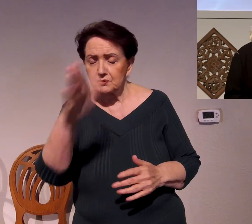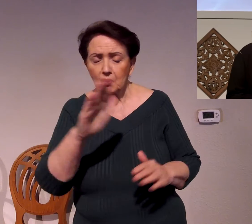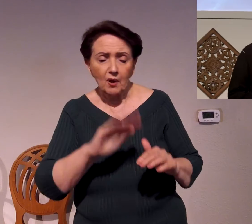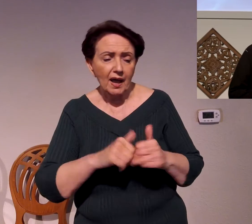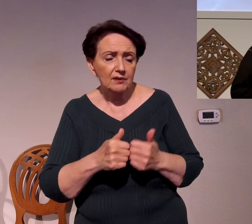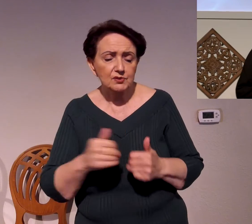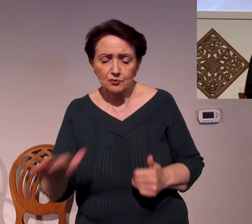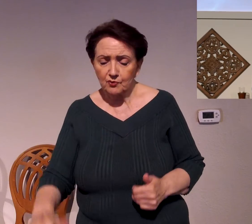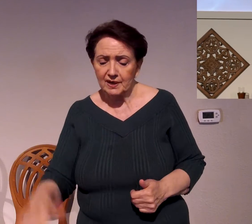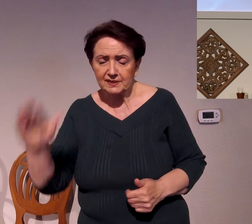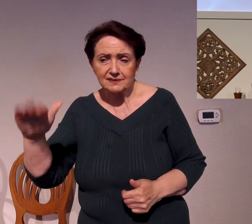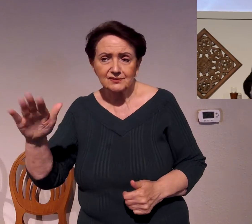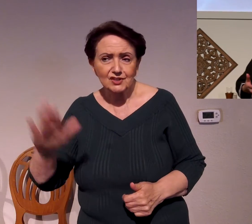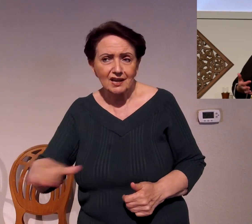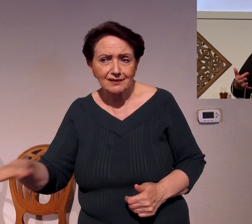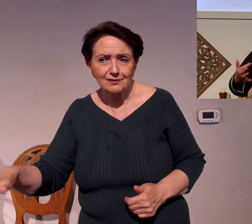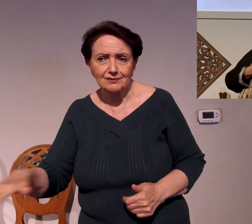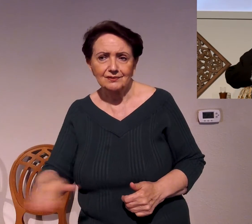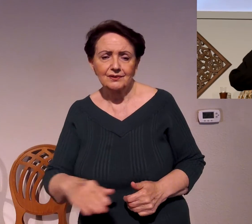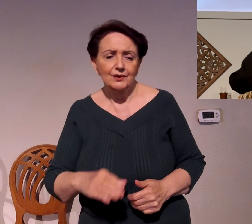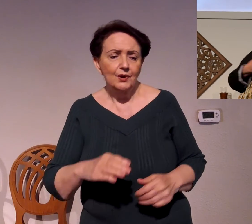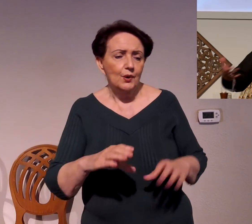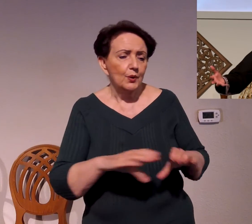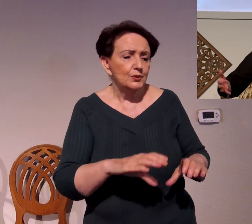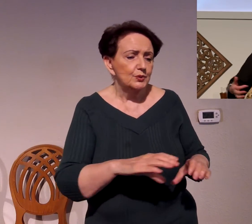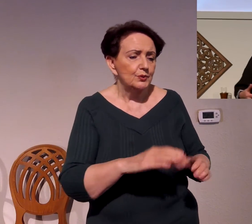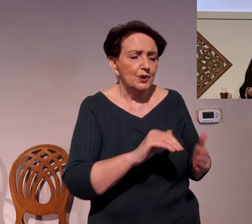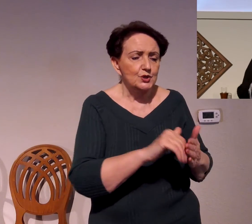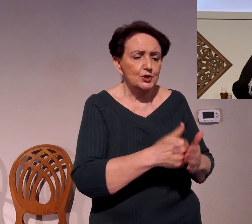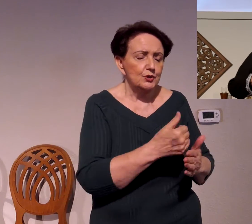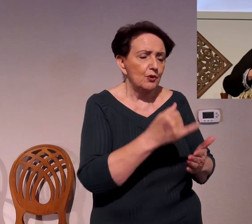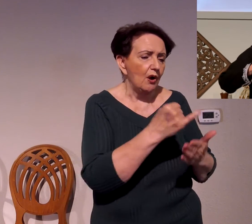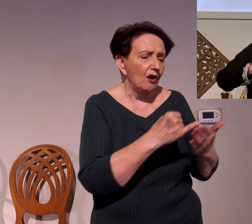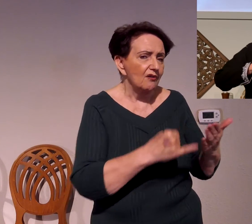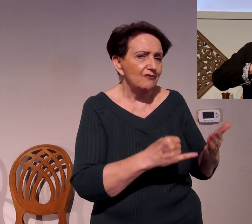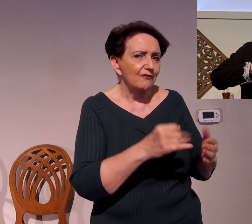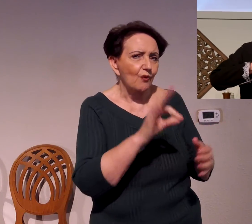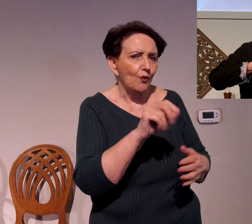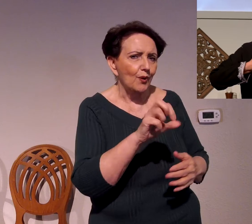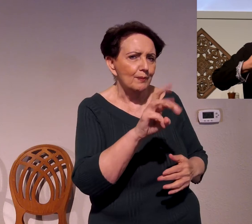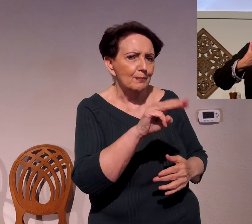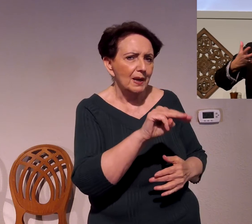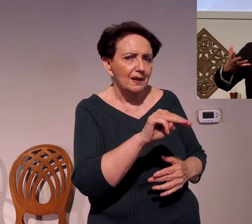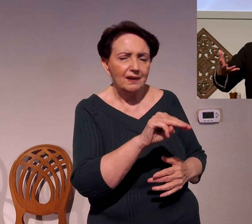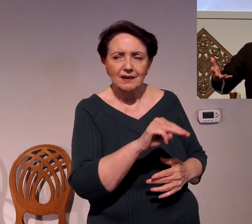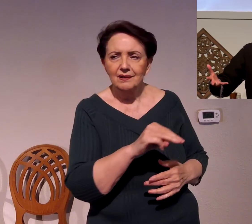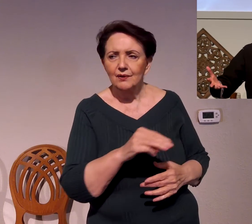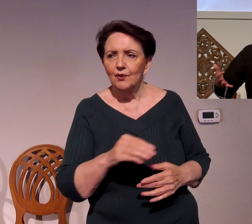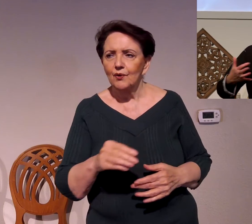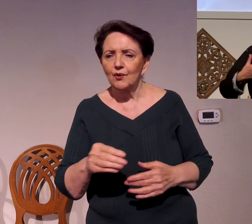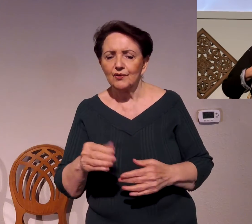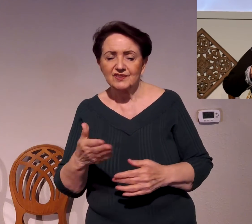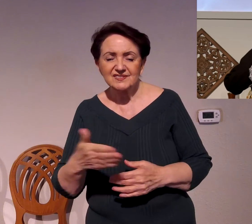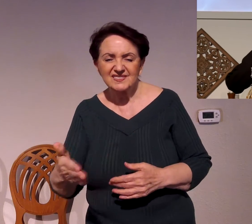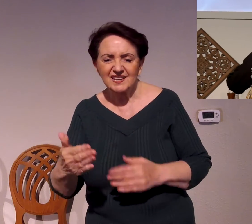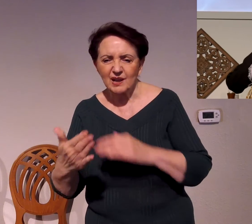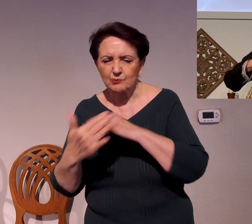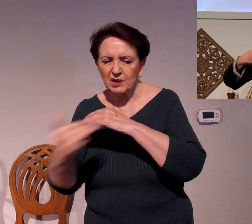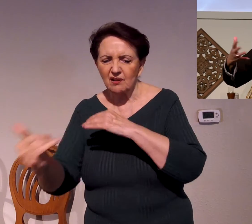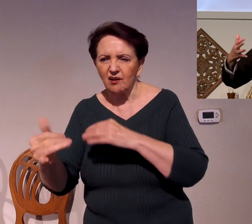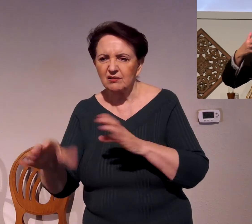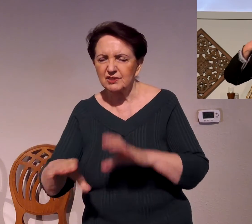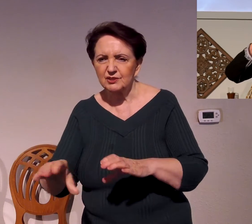know how to do a new art form. I don't know how to do this thing that I'm being called to. It feels